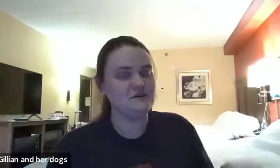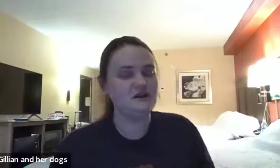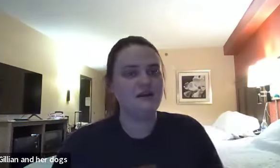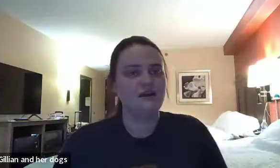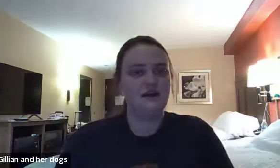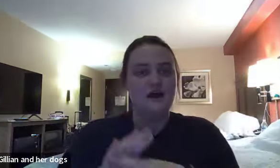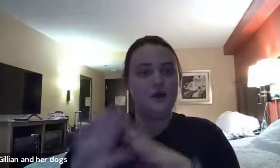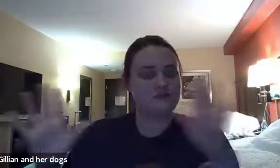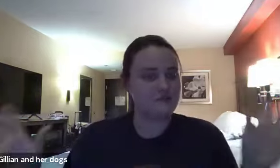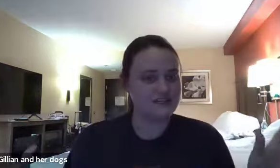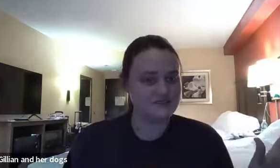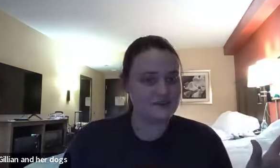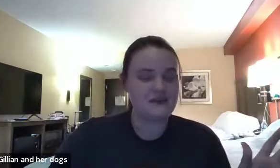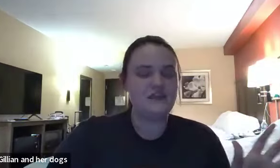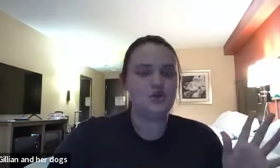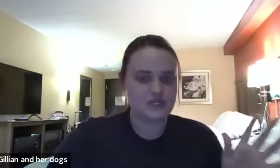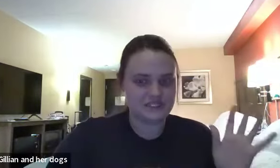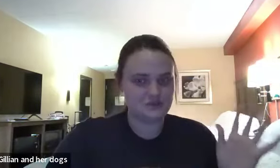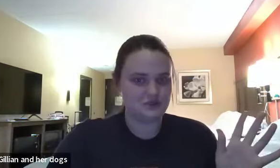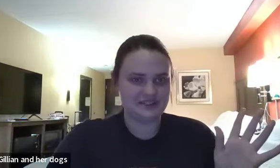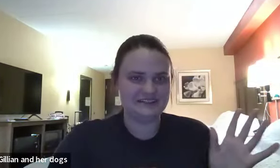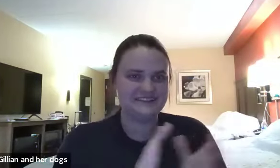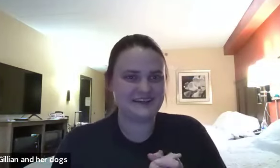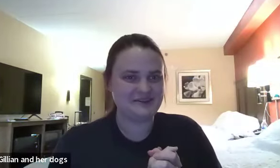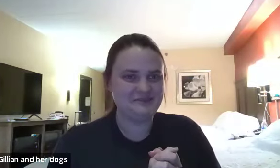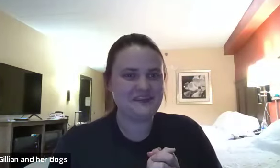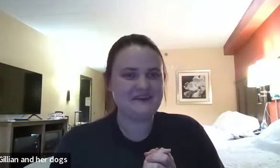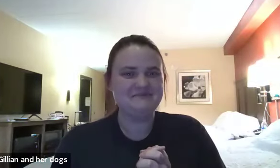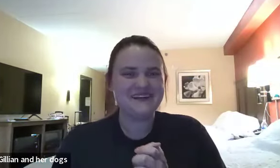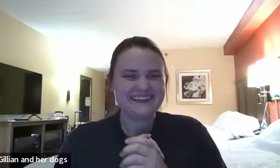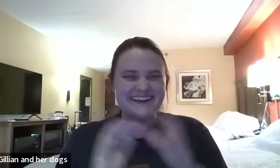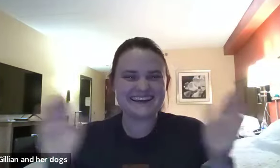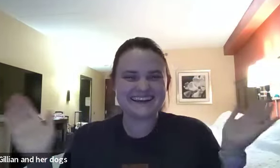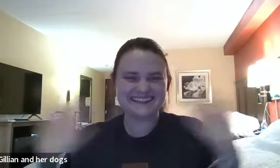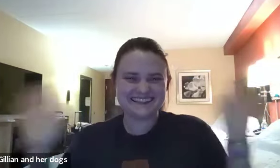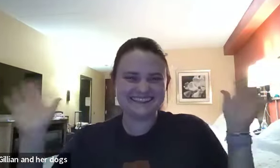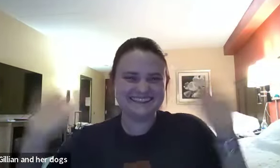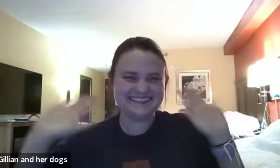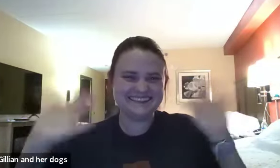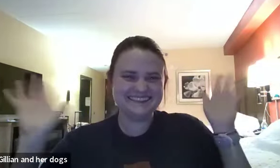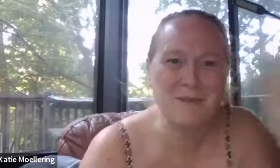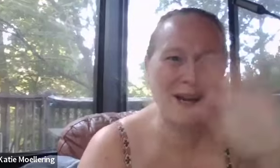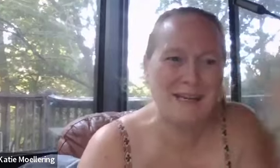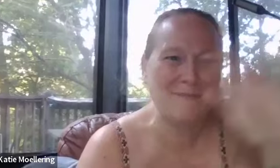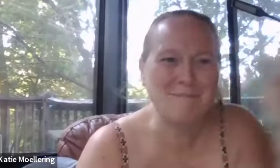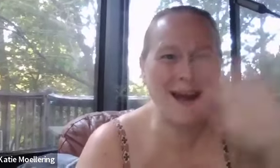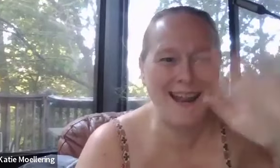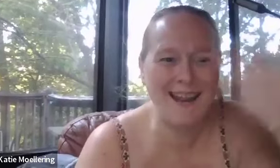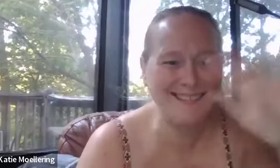are, I hope everyone has a very good school year. So, Awesome. bye guys. Thanks, everybody. Bye.